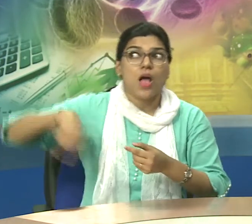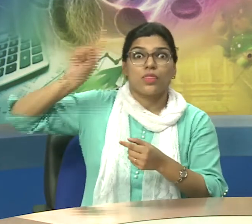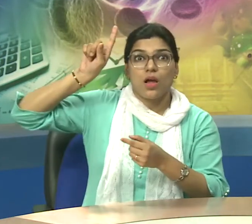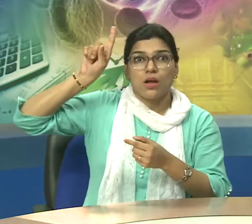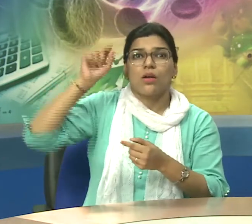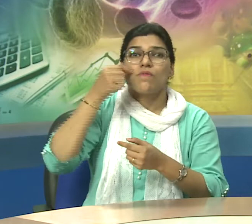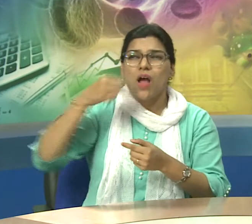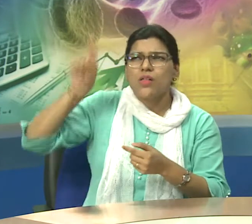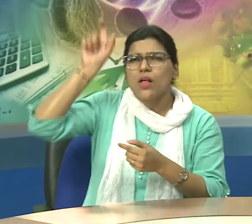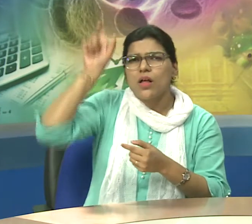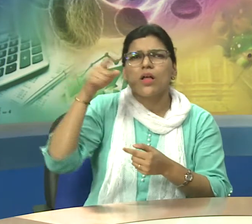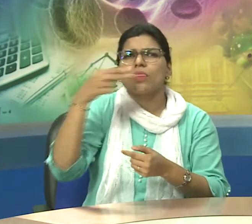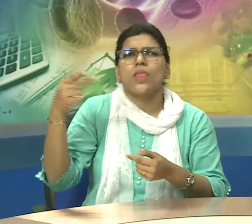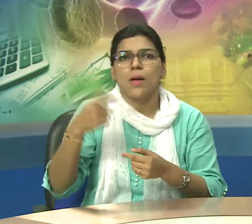the second son of